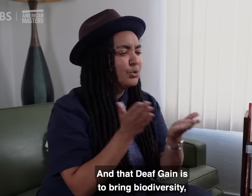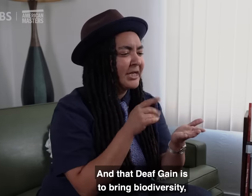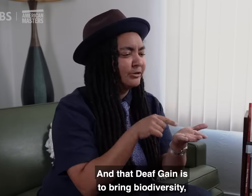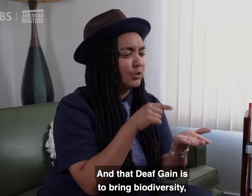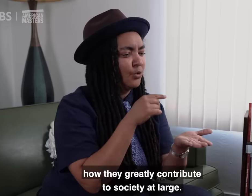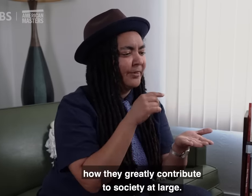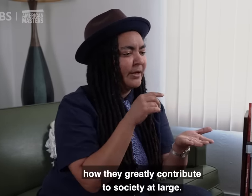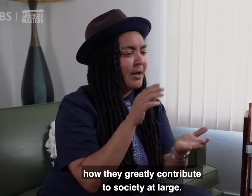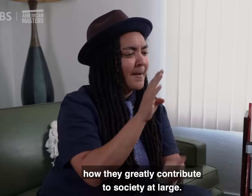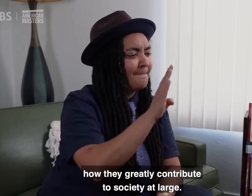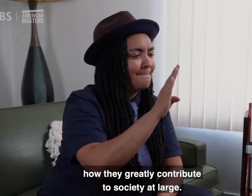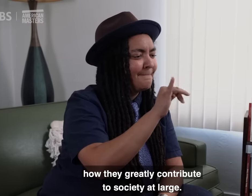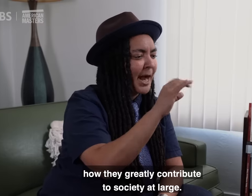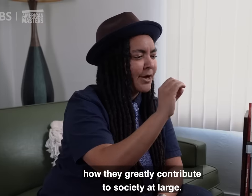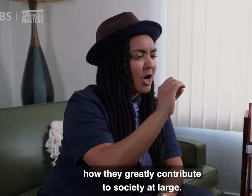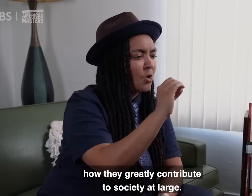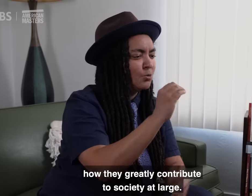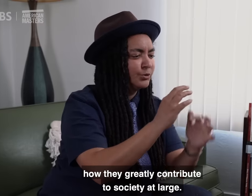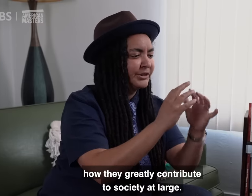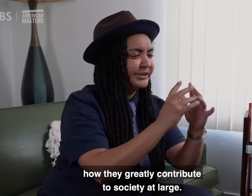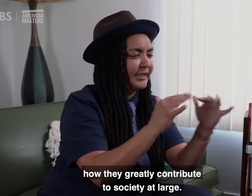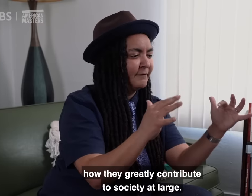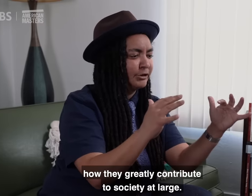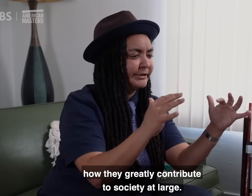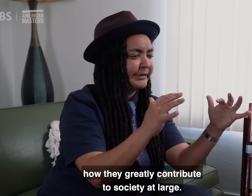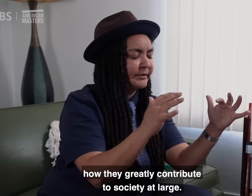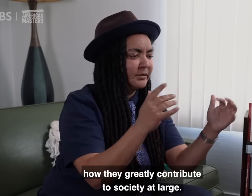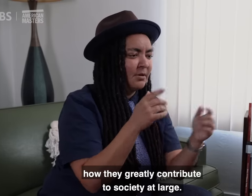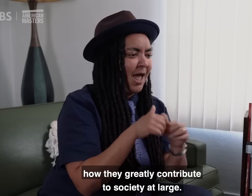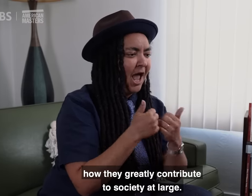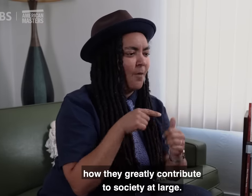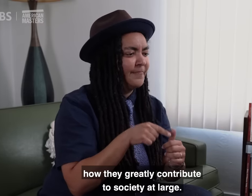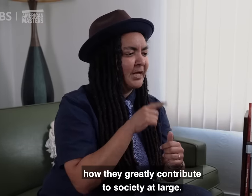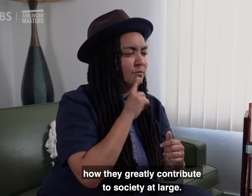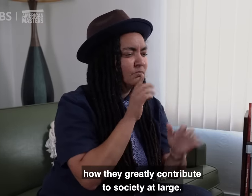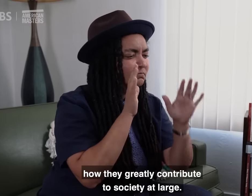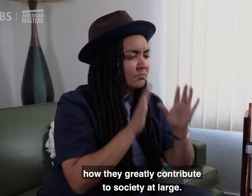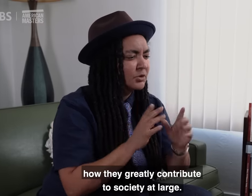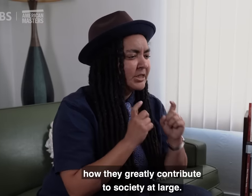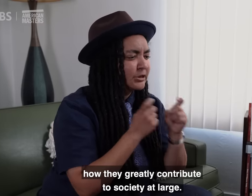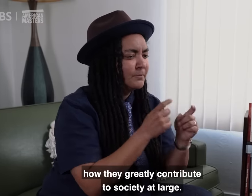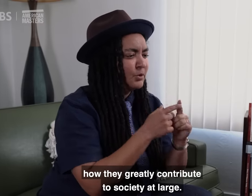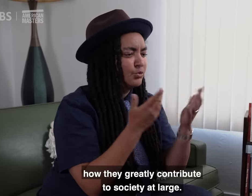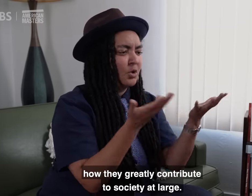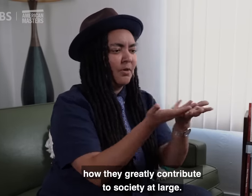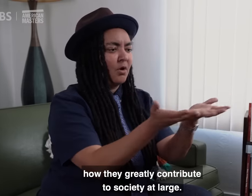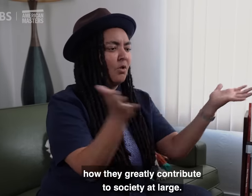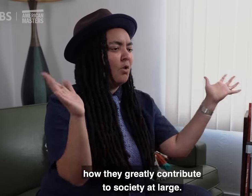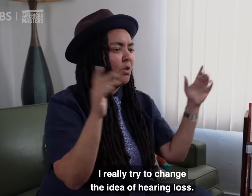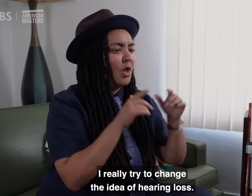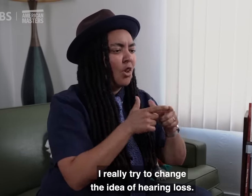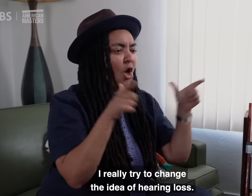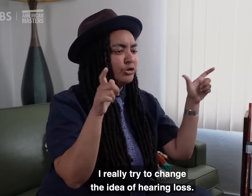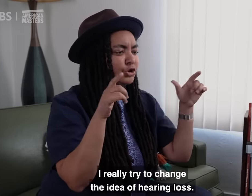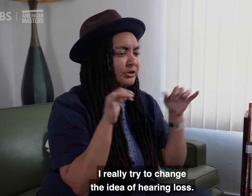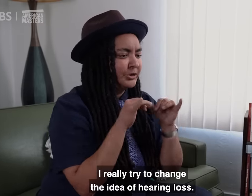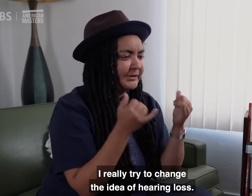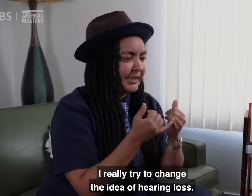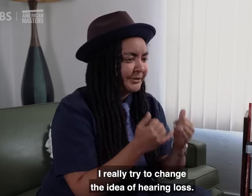biodiversity, how they greatly contribute to society at large. I really try to change the